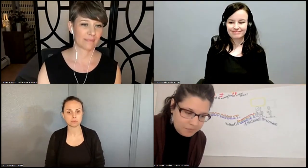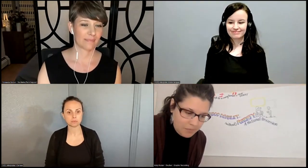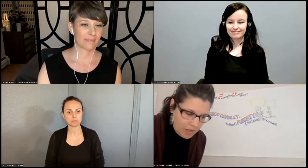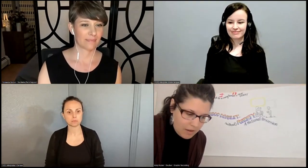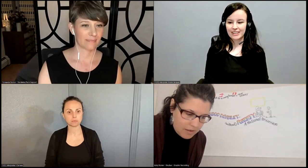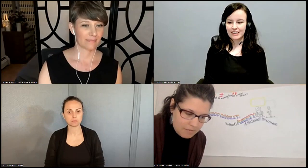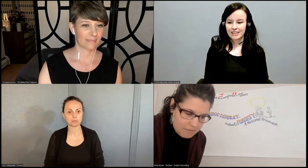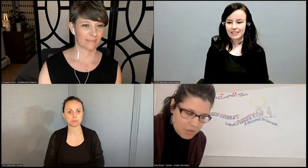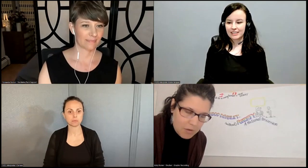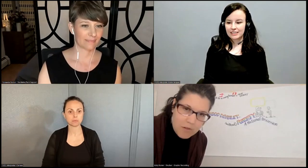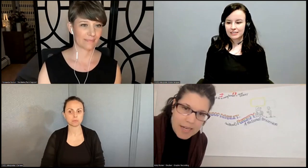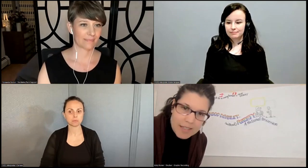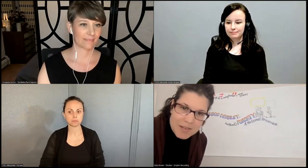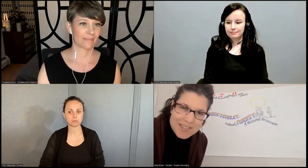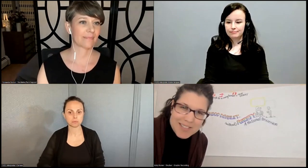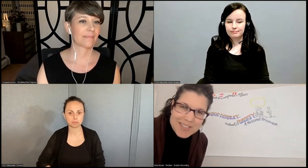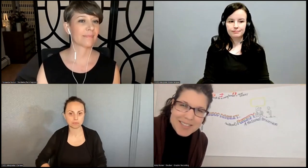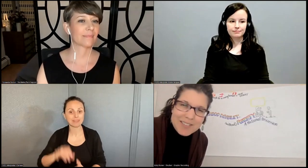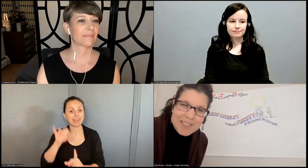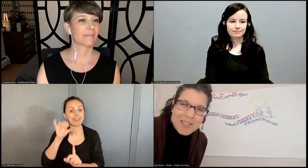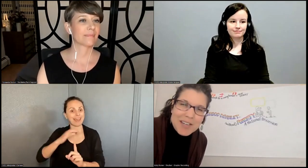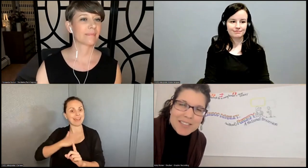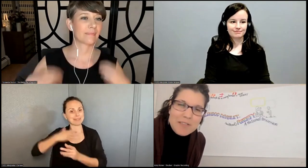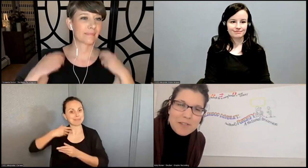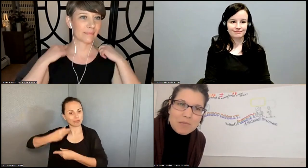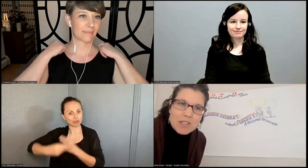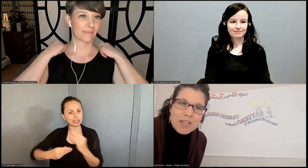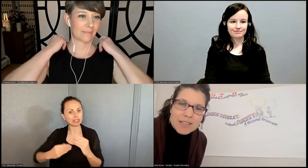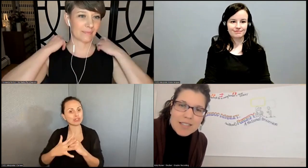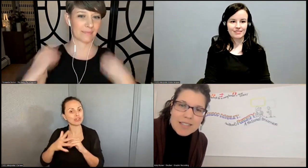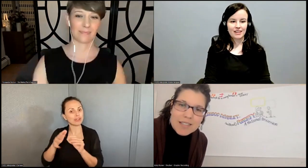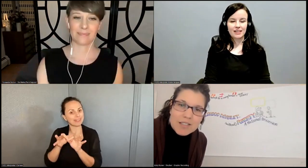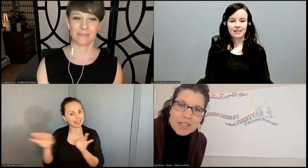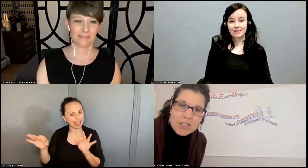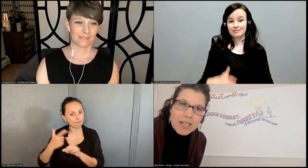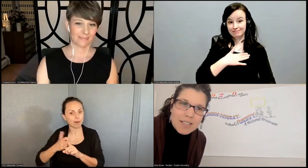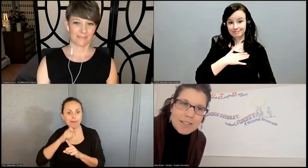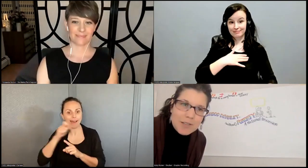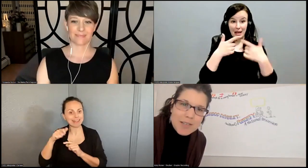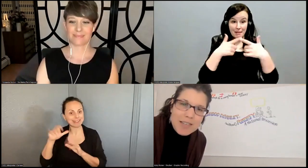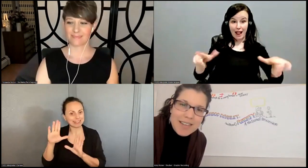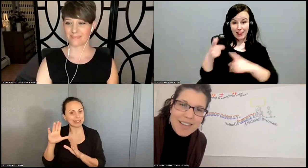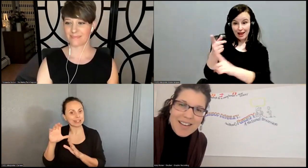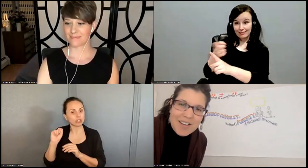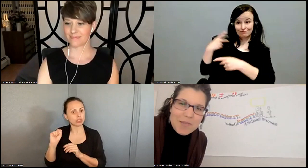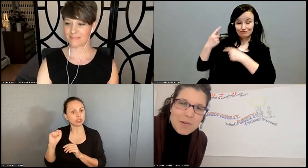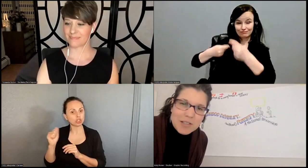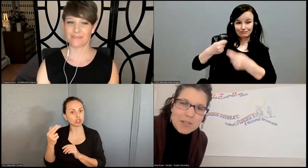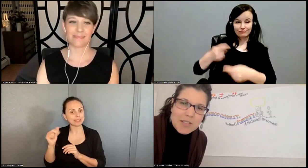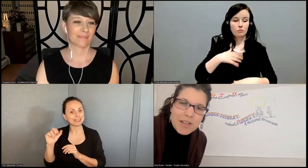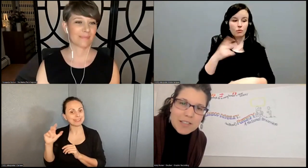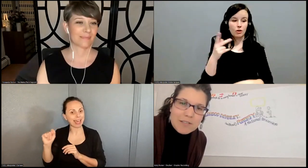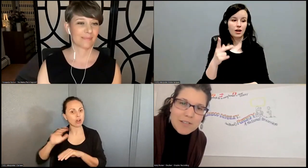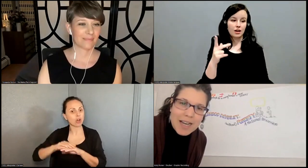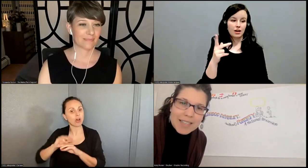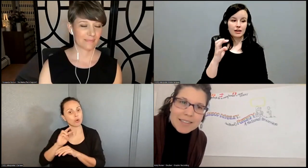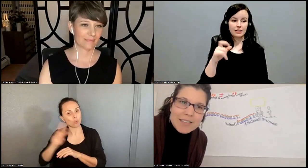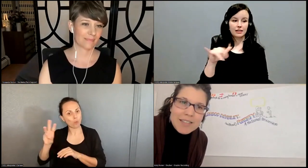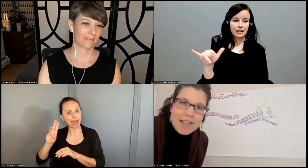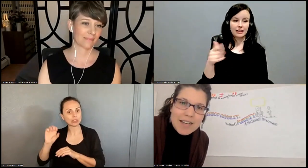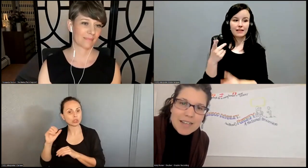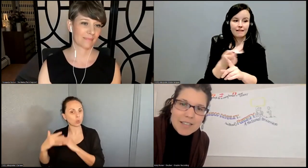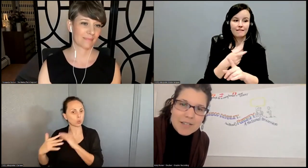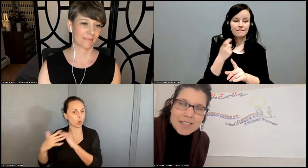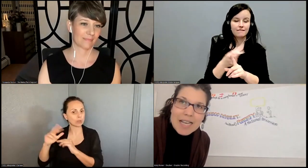Histakshitlatsumaas. So that is my traditional language. I'm calling you from unceded Sishat territory on the west coast of Vancouver